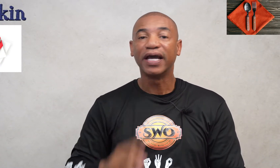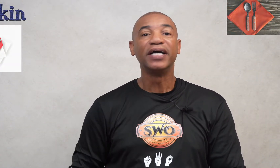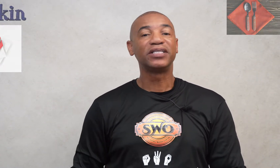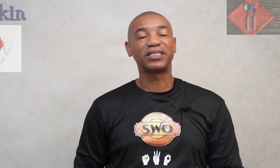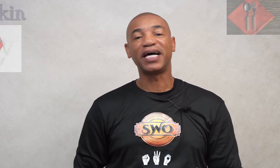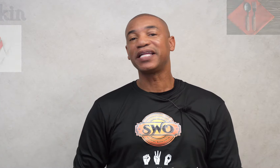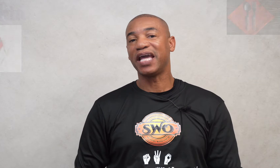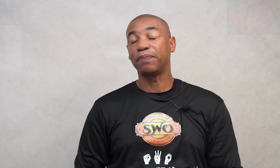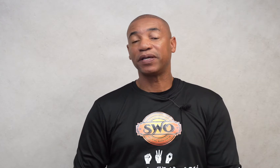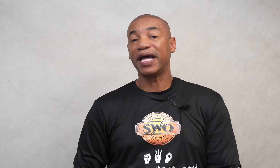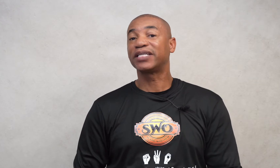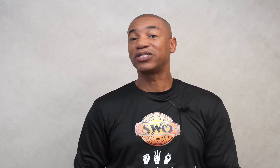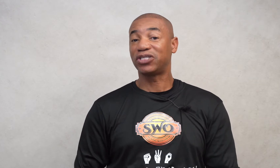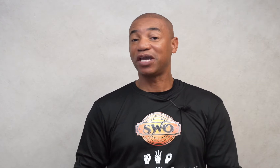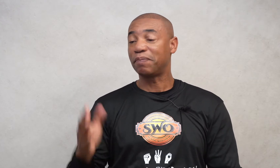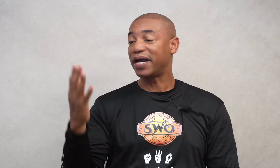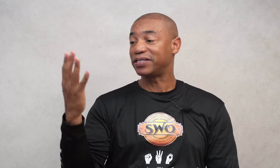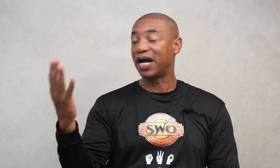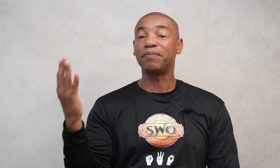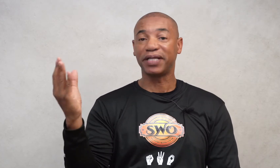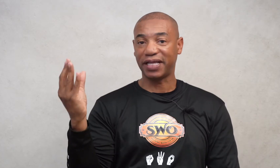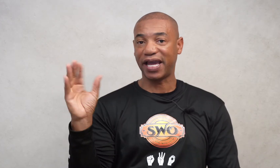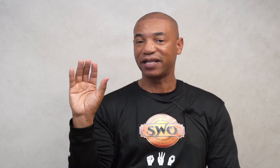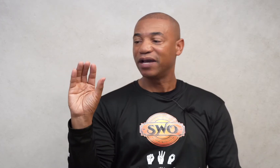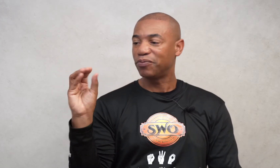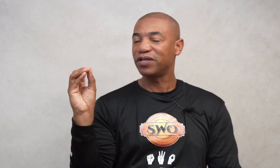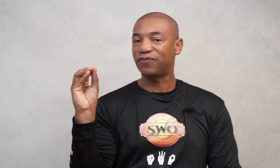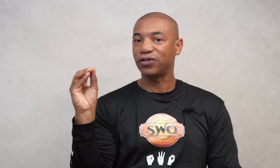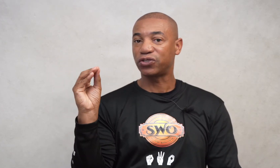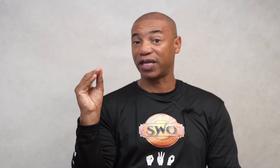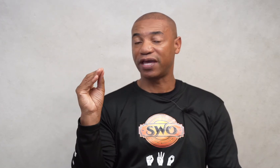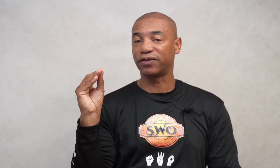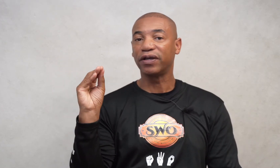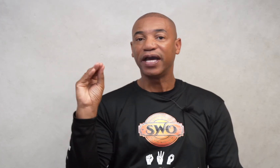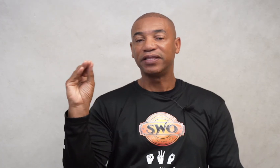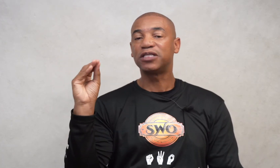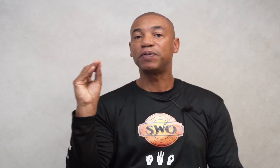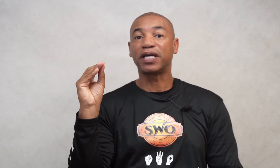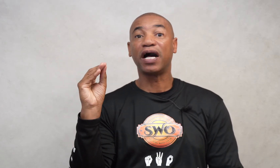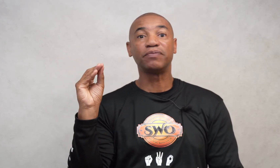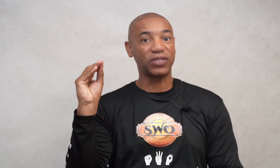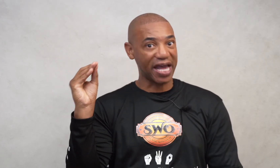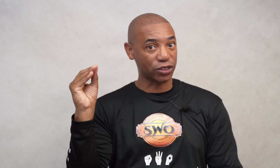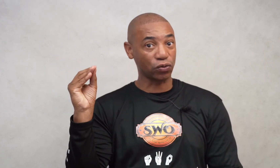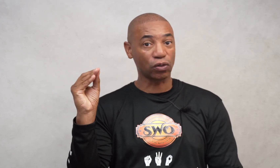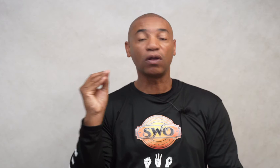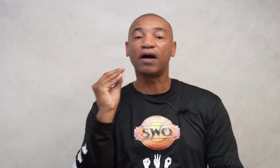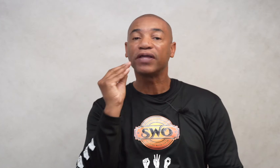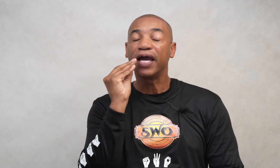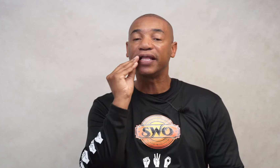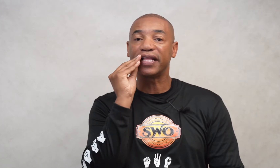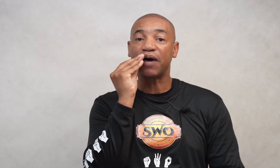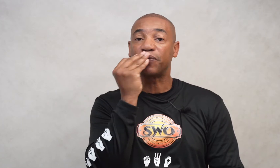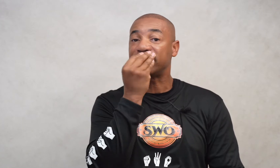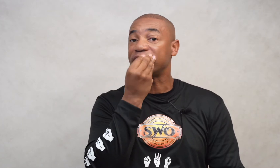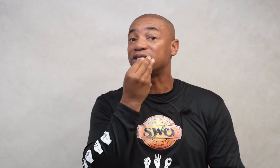To sign napkin, I actually take my dominant hand, bring the fingers together. This becomes the actual cloth, and then I'll pretend as though